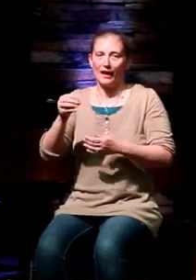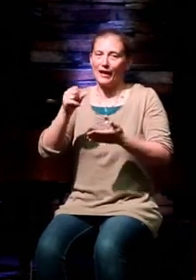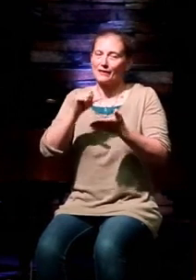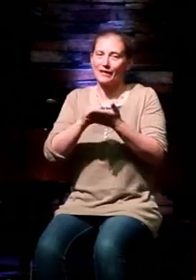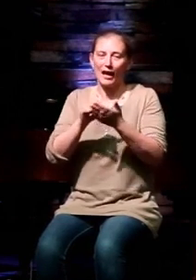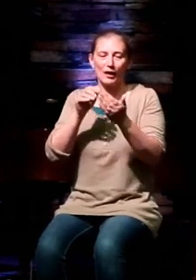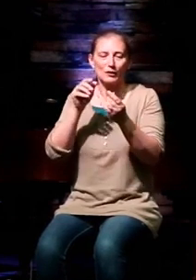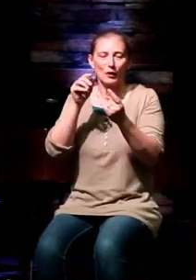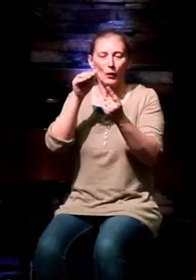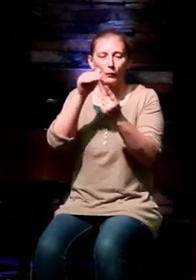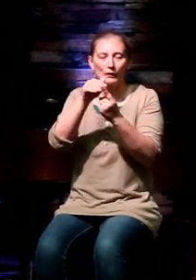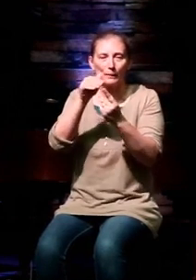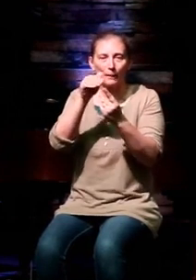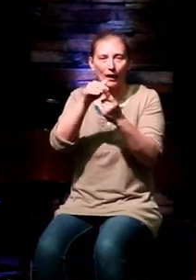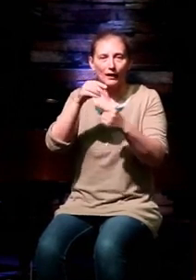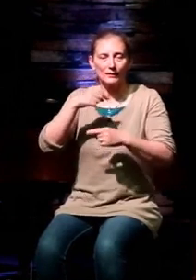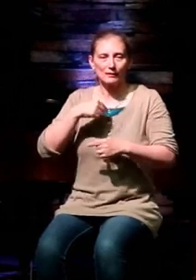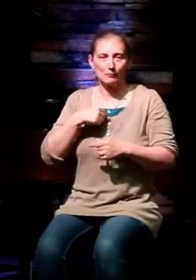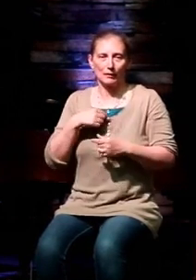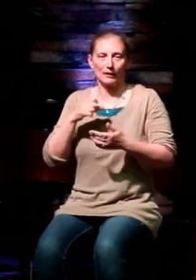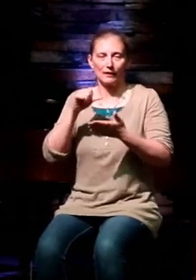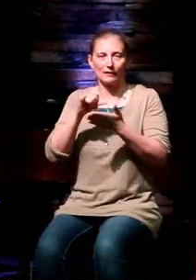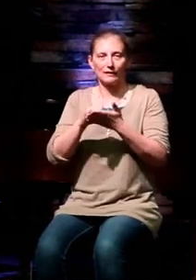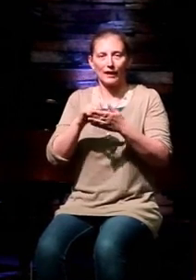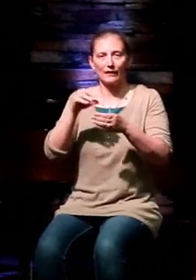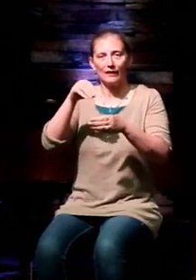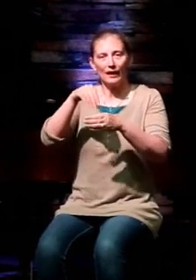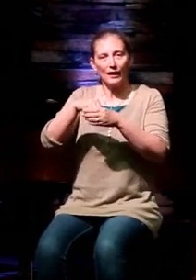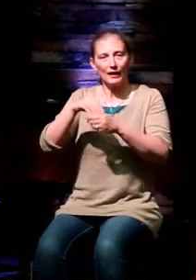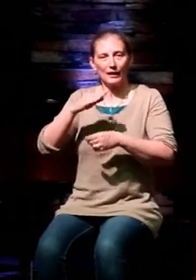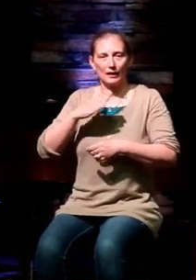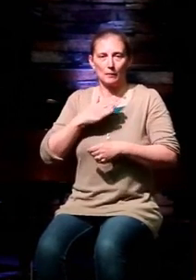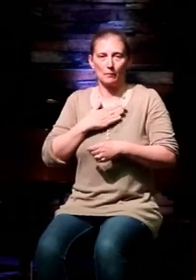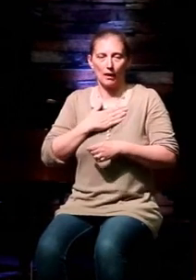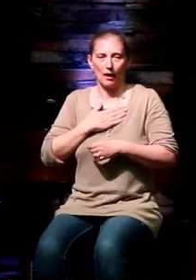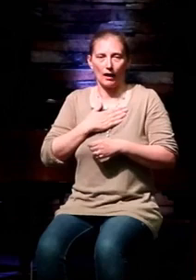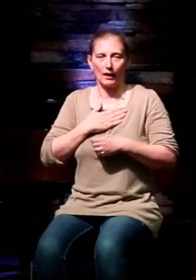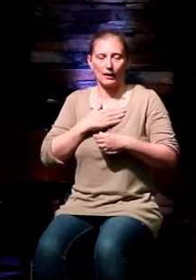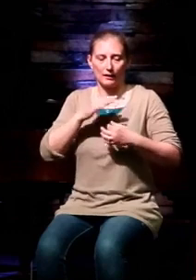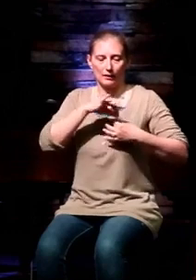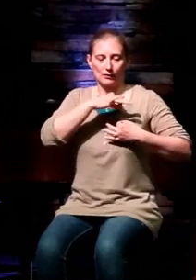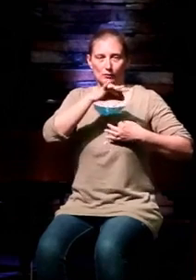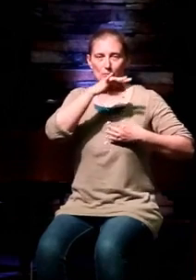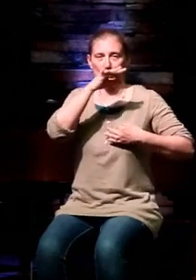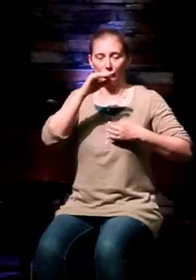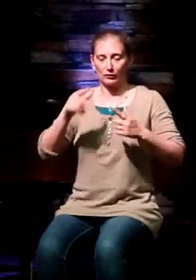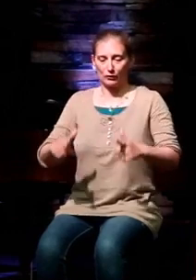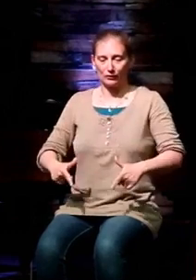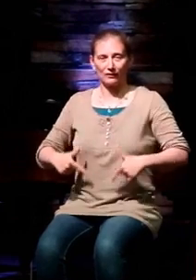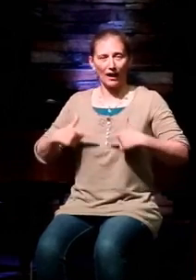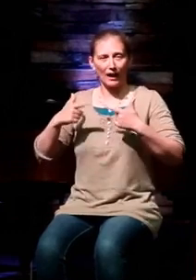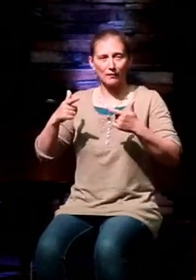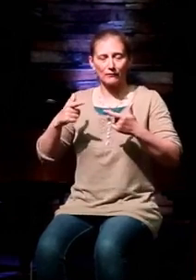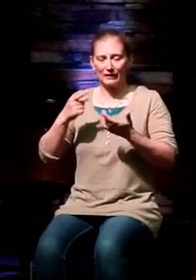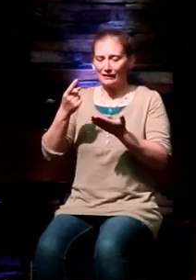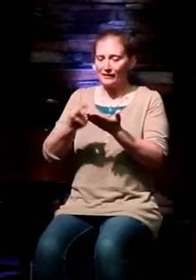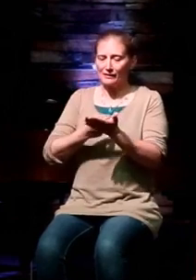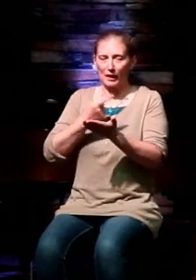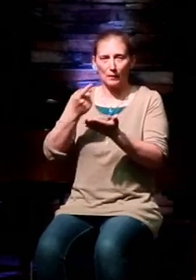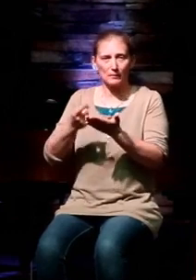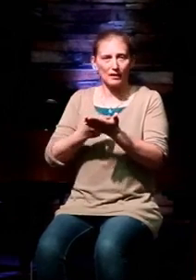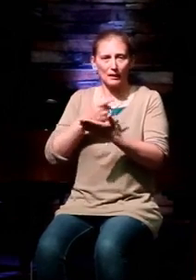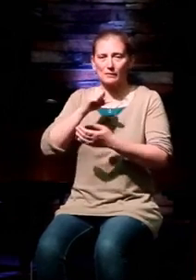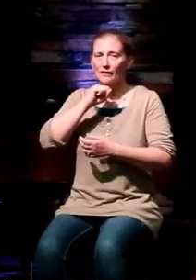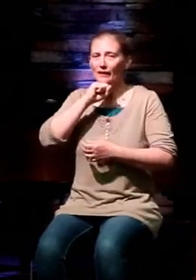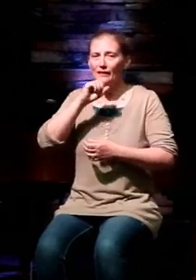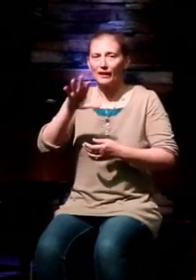own spiritual life when I've gone out there and I've turned on the key and nothing happens. Nothing happens. Like when I'm